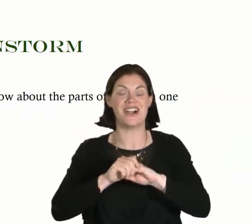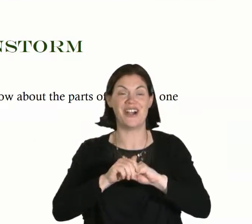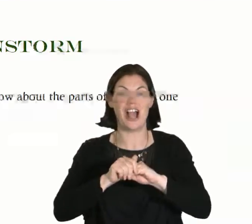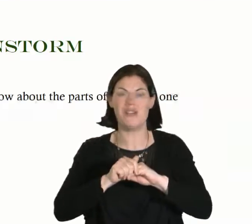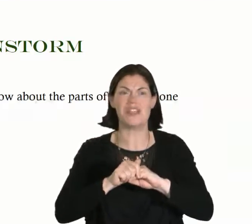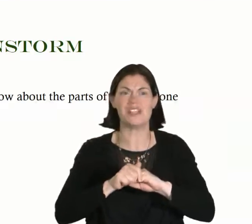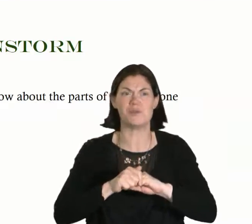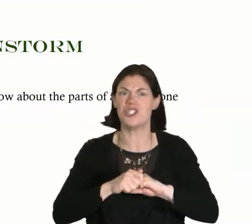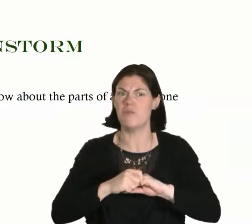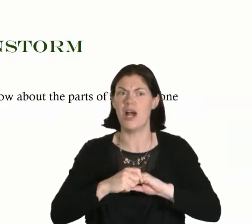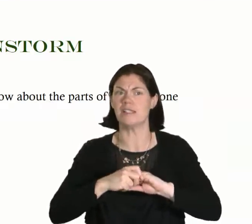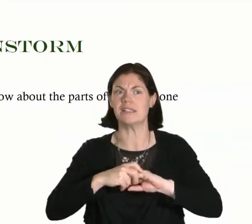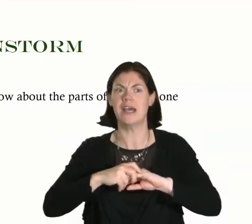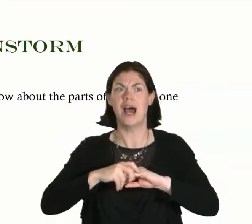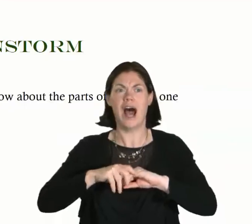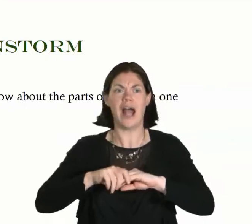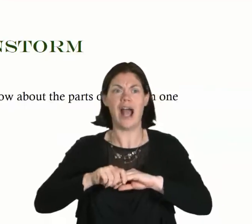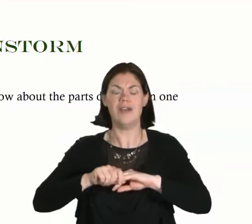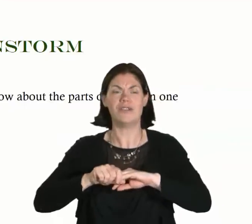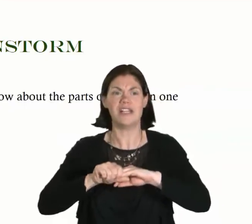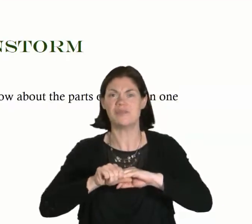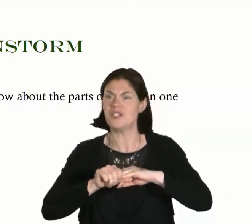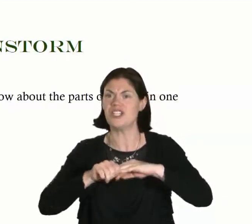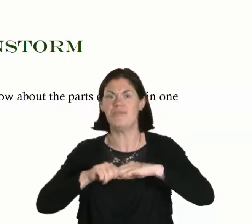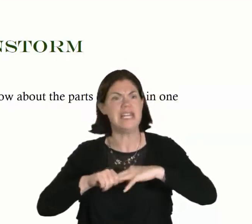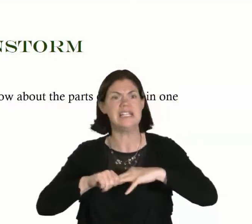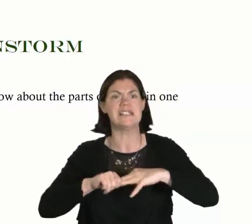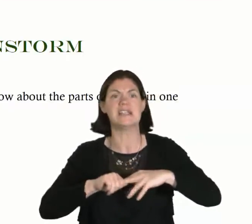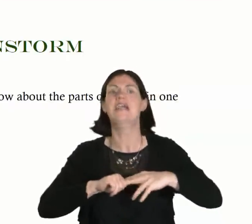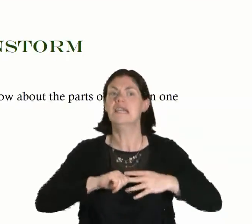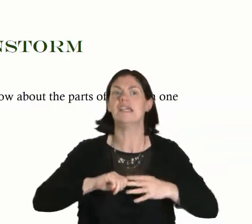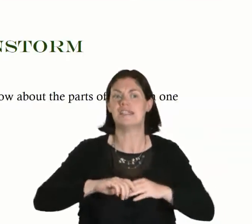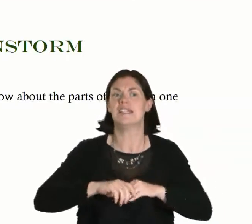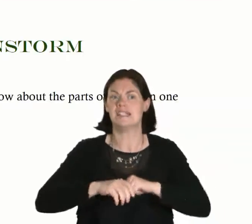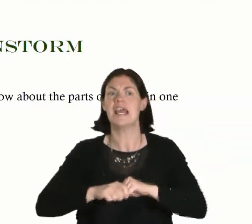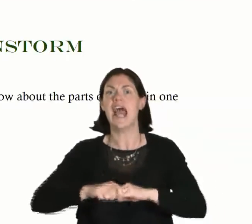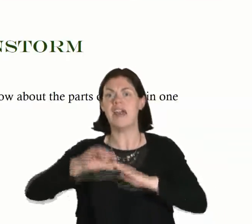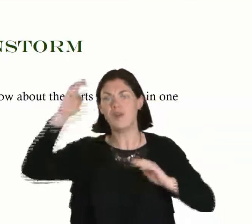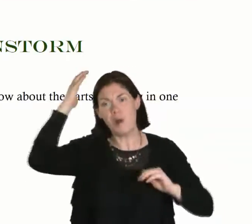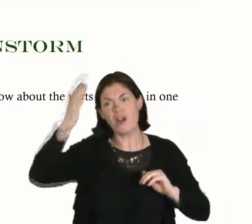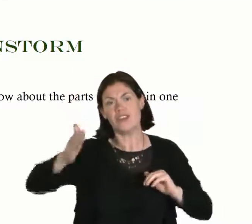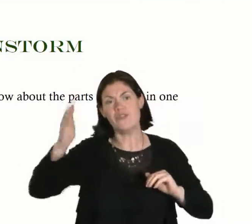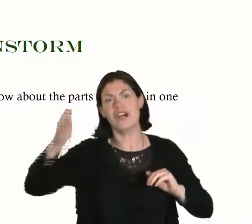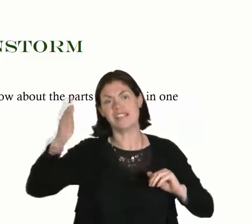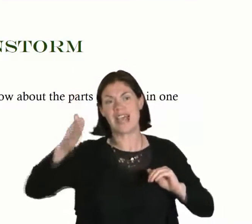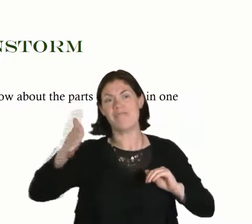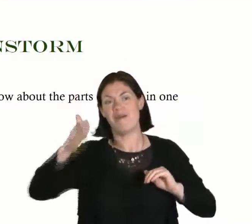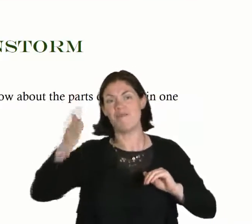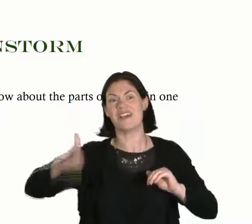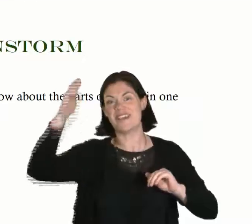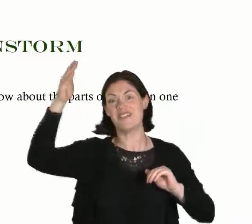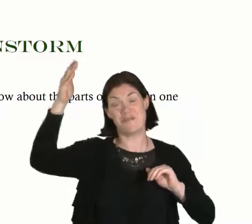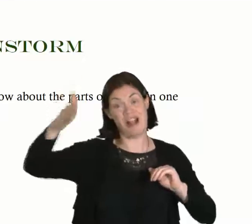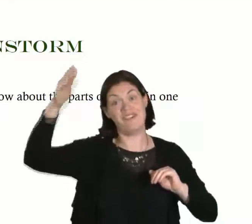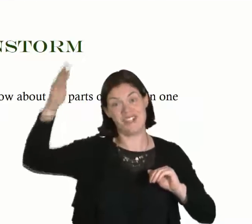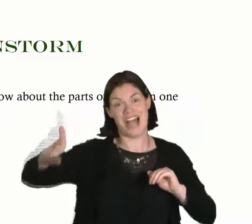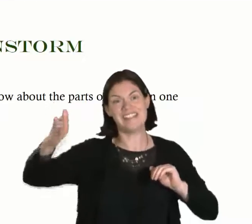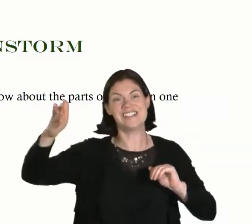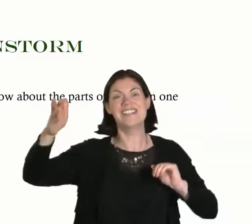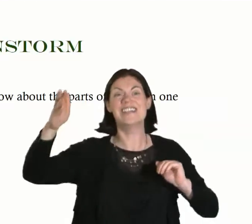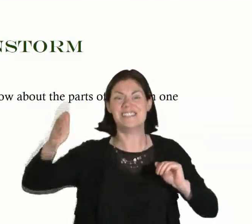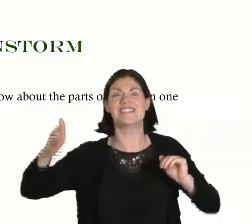guys are, I don't think that's what she wants. I don't think that's what she means. Yes, it is. Every part that you guys came up with in your